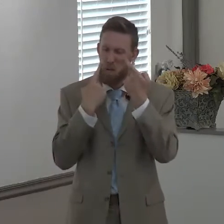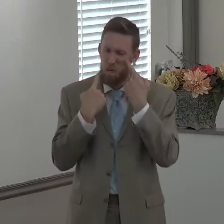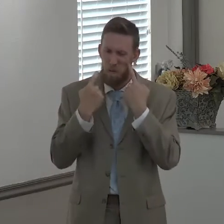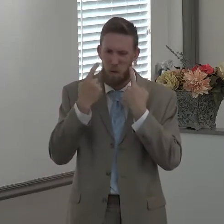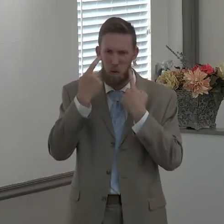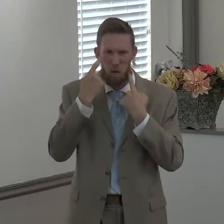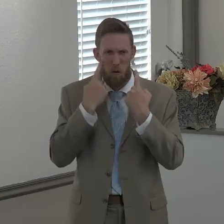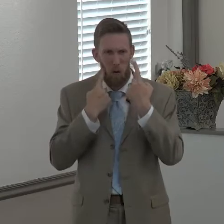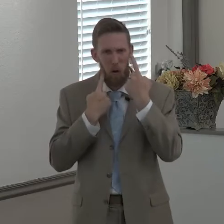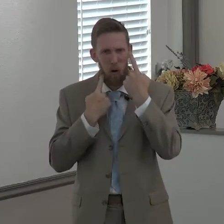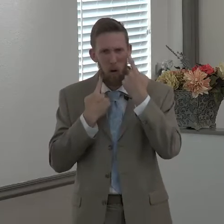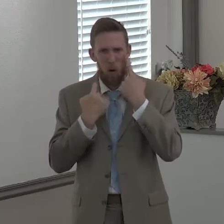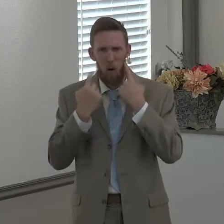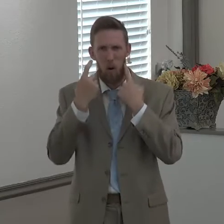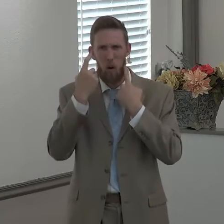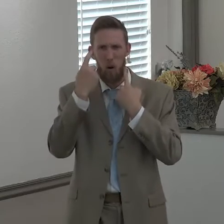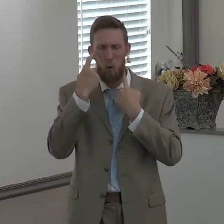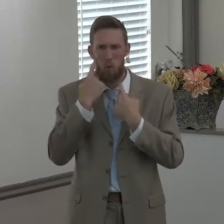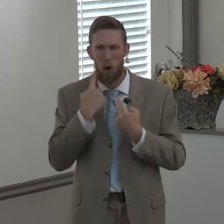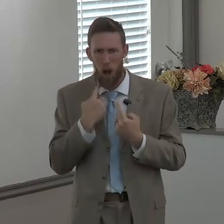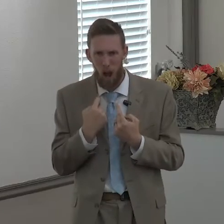Right at that moment,